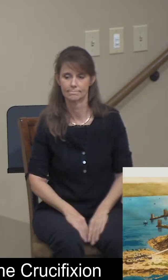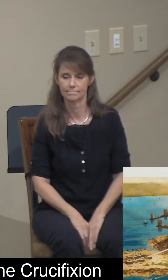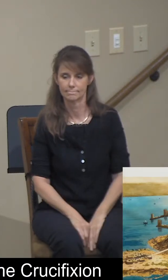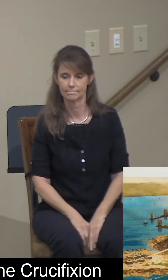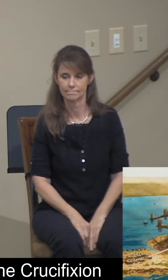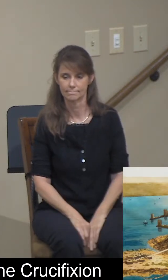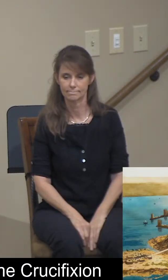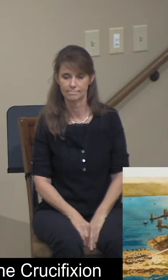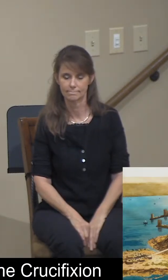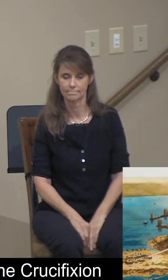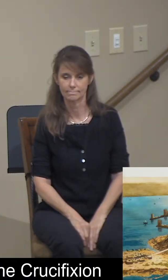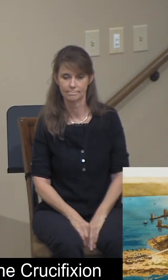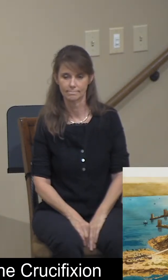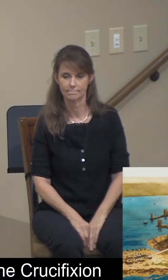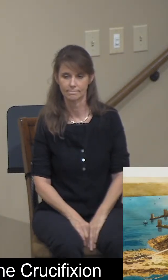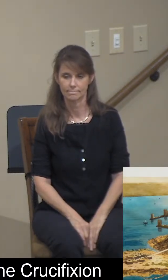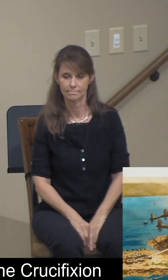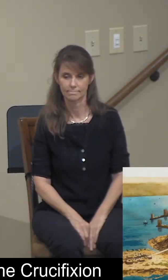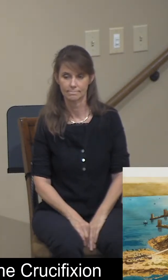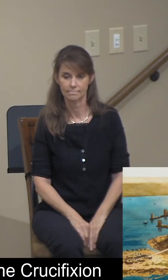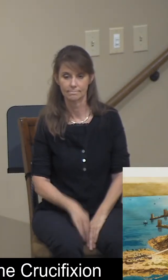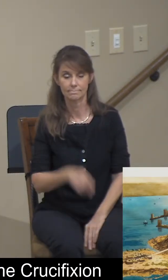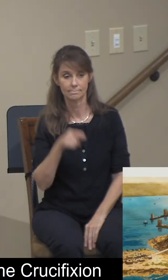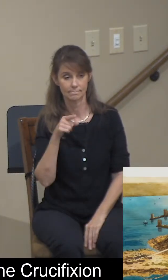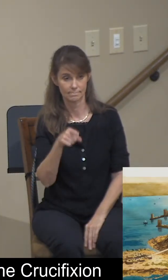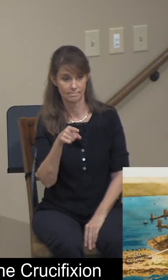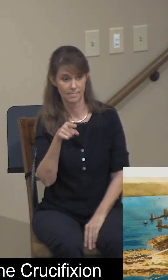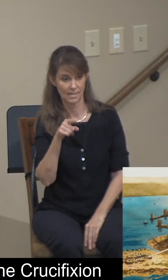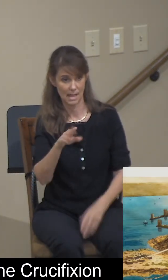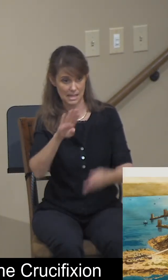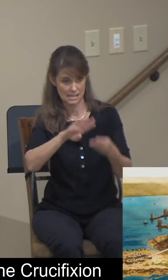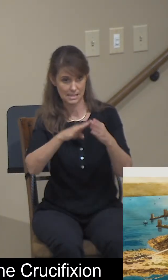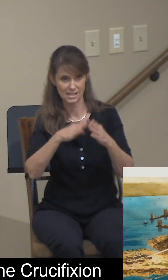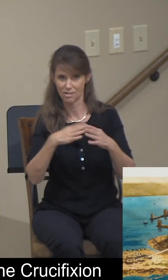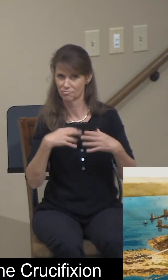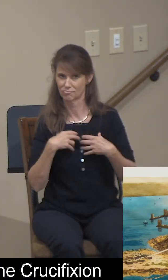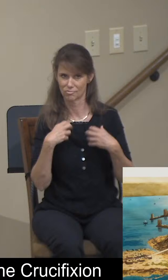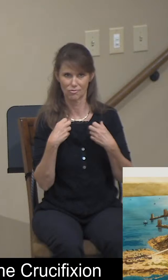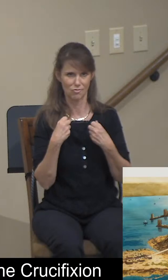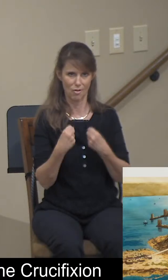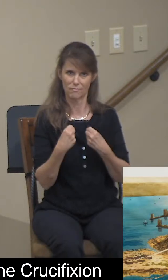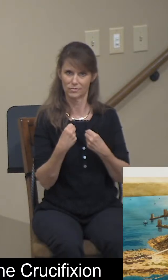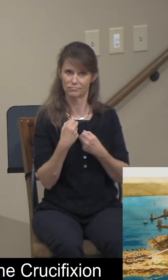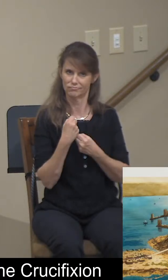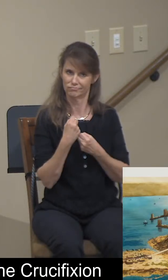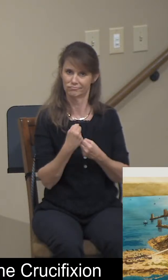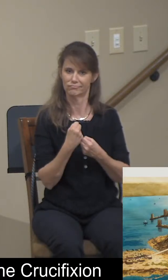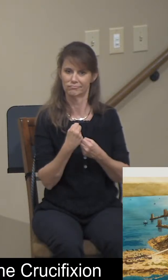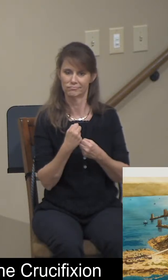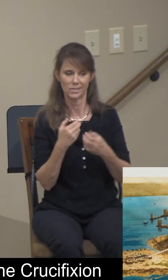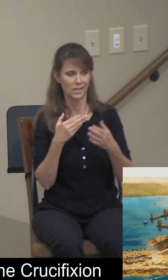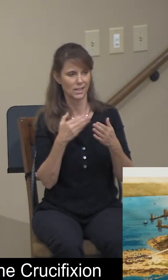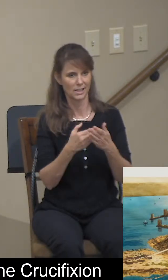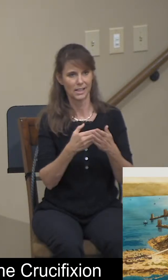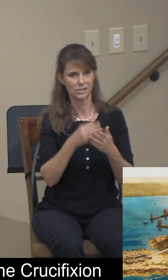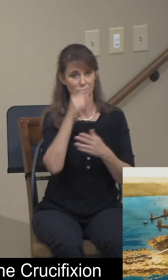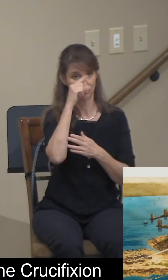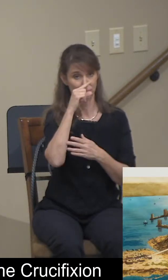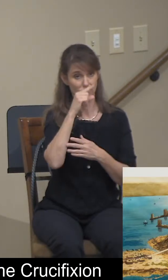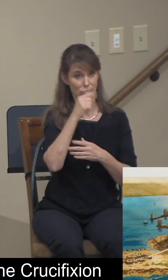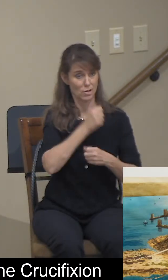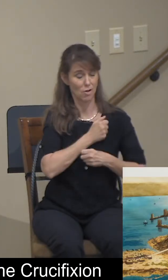more impressive than Leningrad. They were confident, as you might imagine, the people of Tyre, against the Greek army as